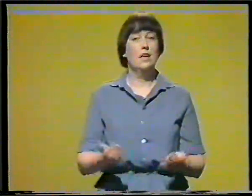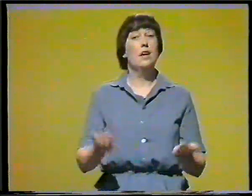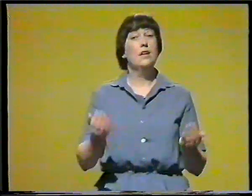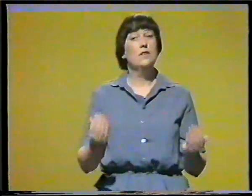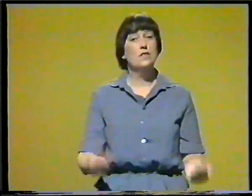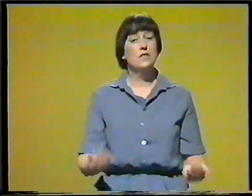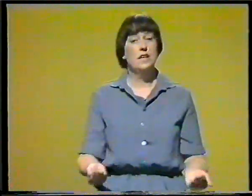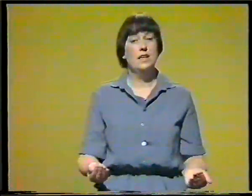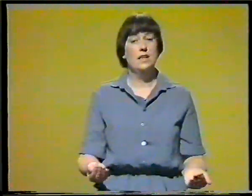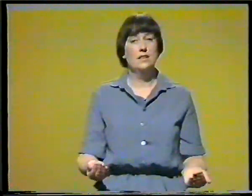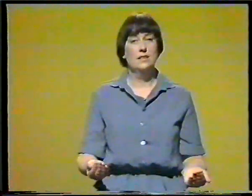today,